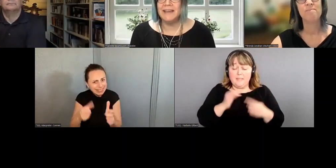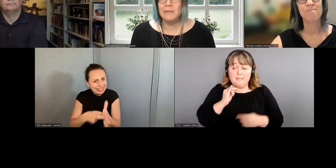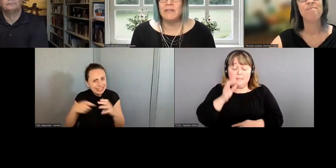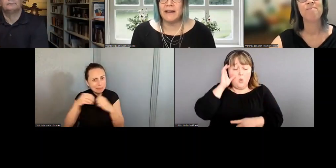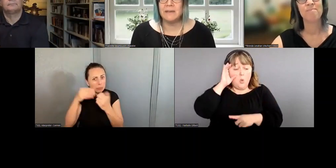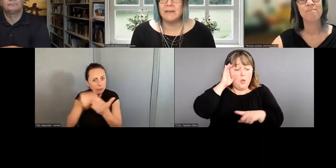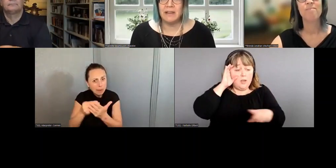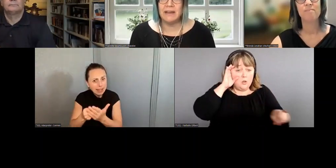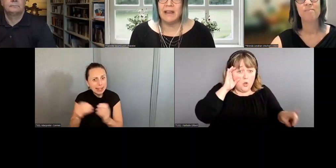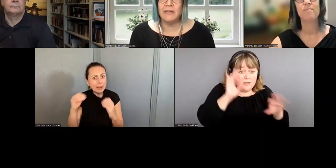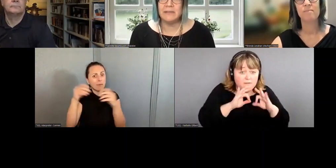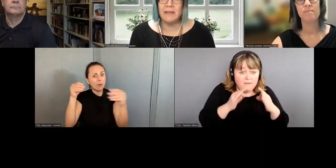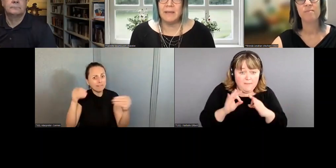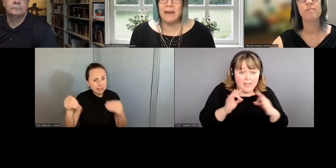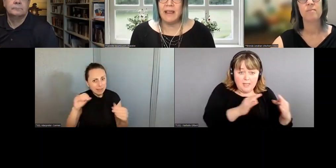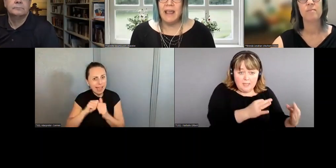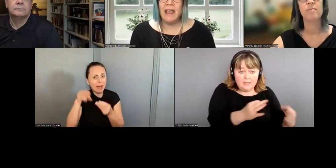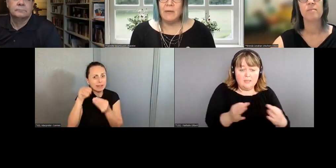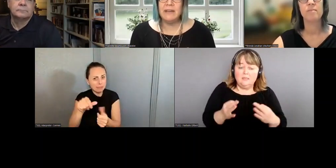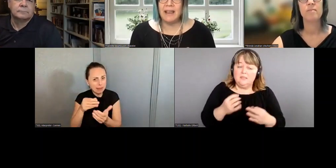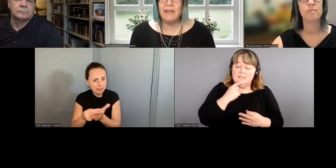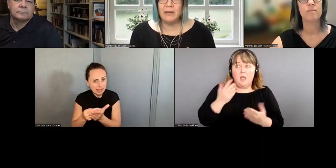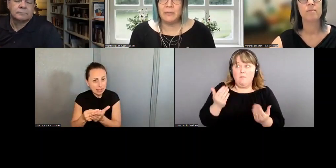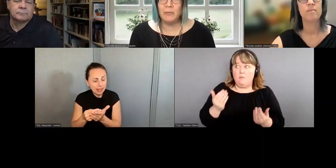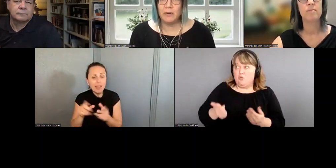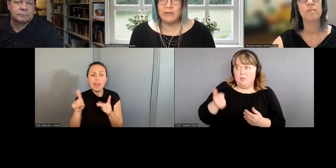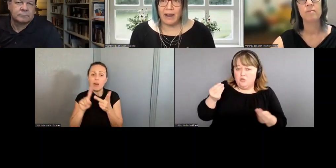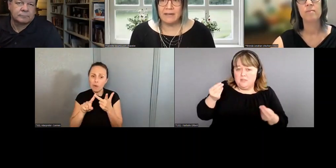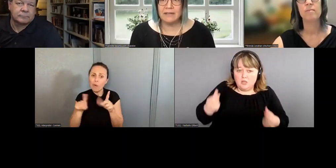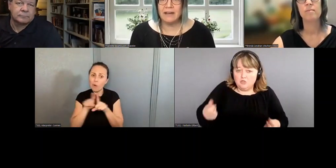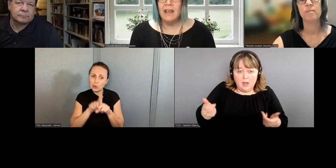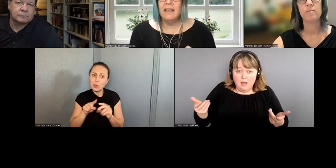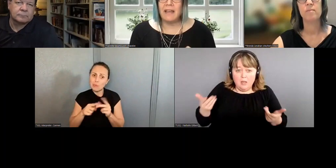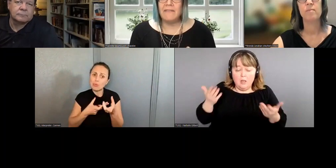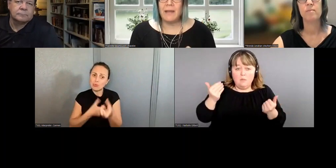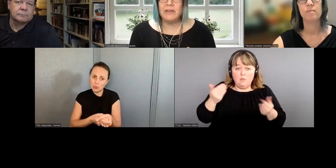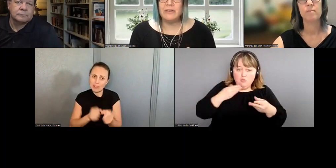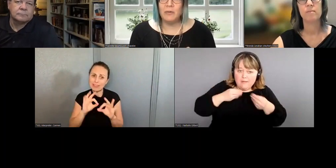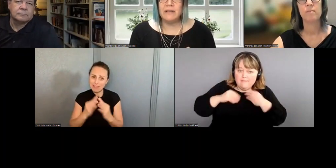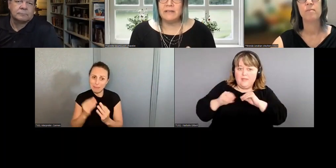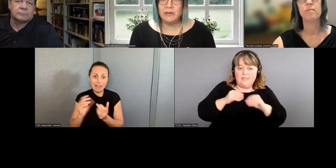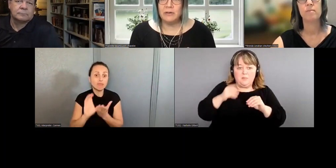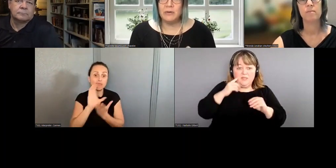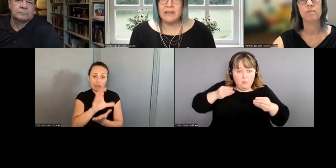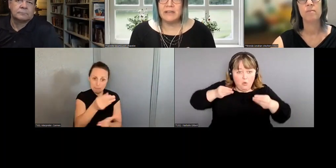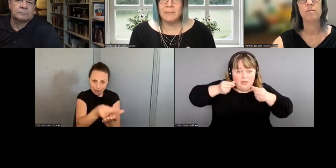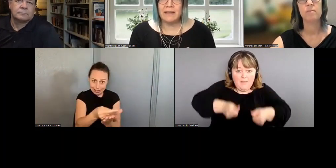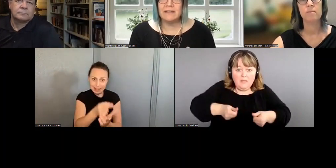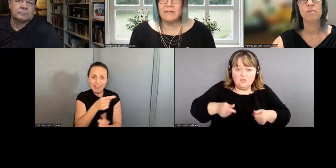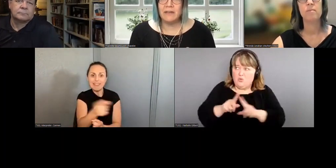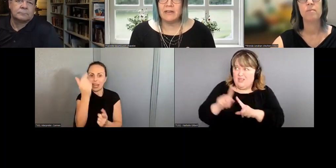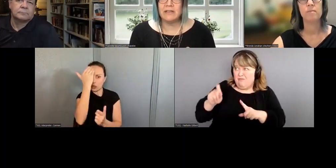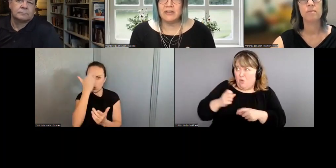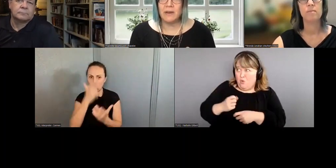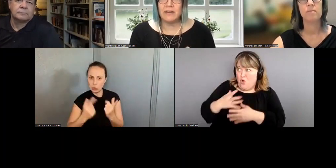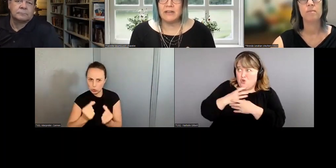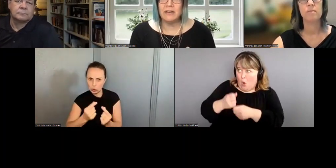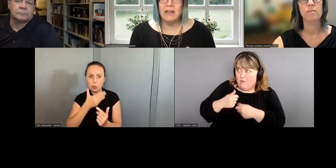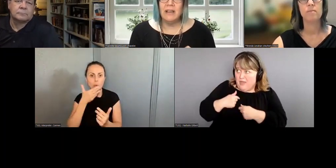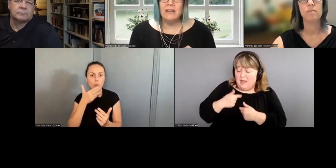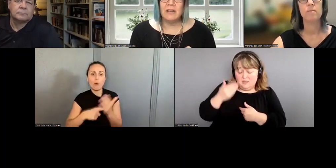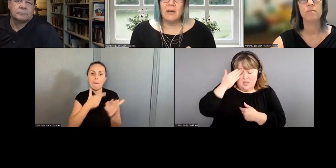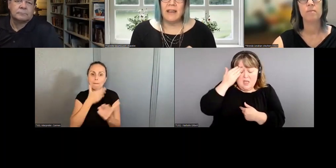they need more flexibility in how they spend that money. And we need to have a little bit more trust that families know what to do and what's best for their